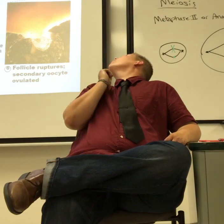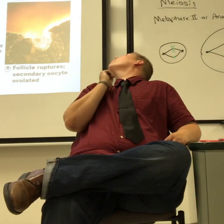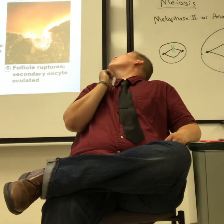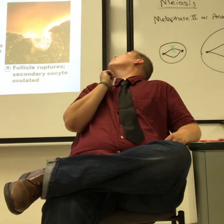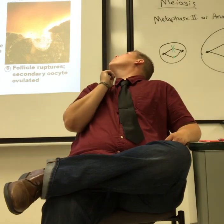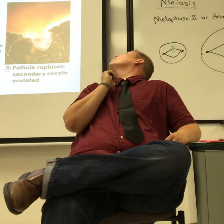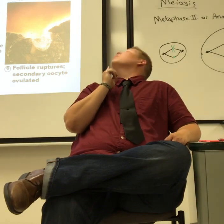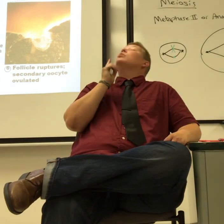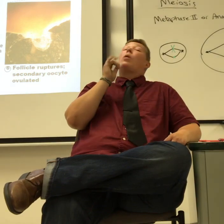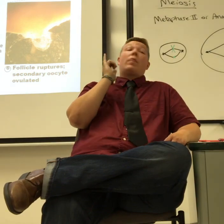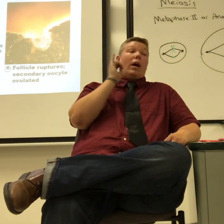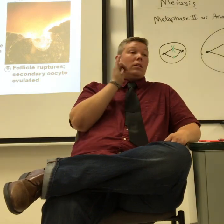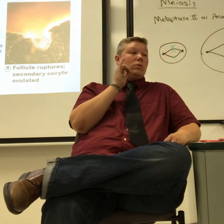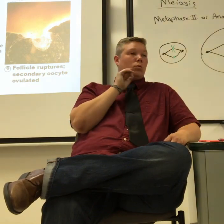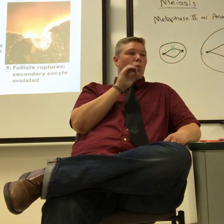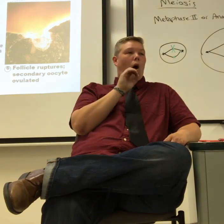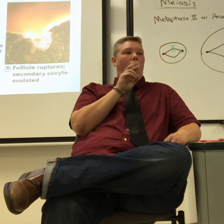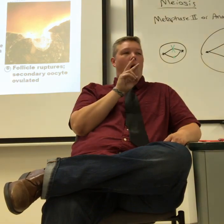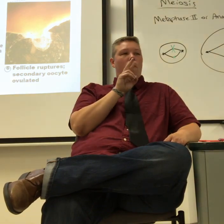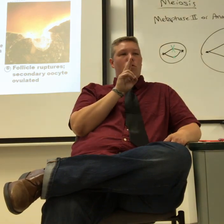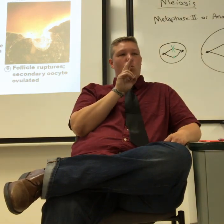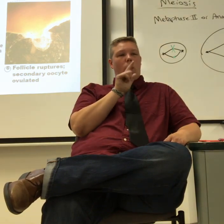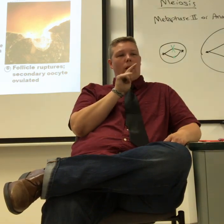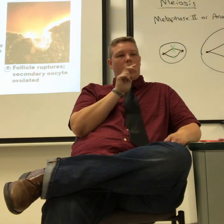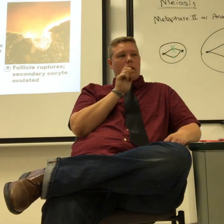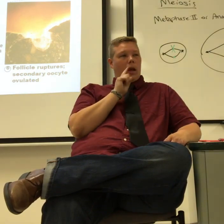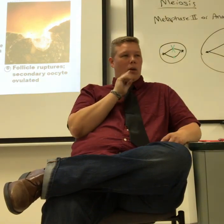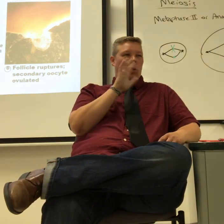This is what you ovulate. Okay?